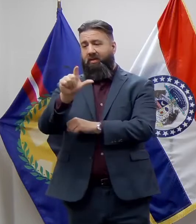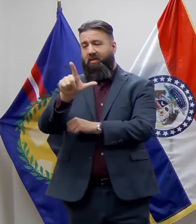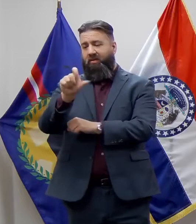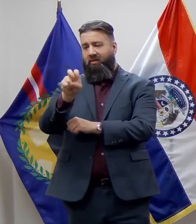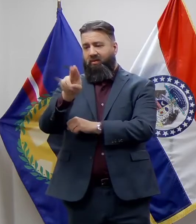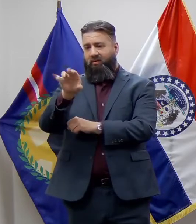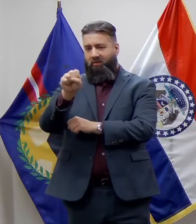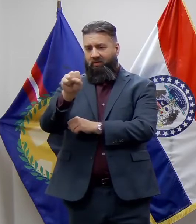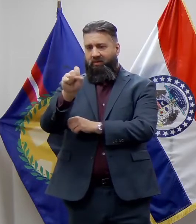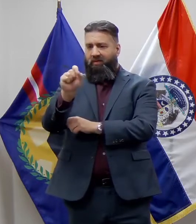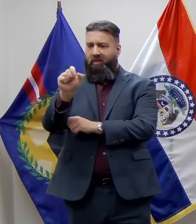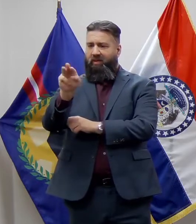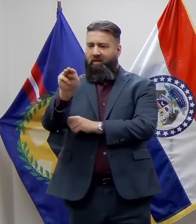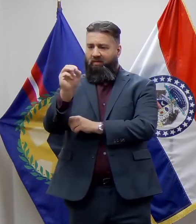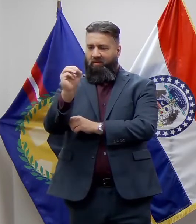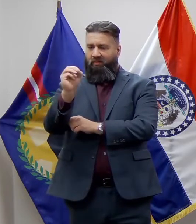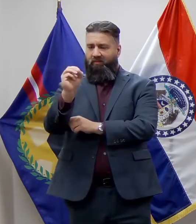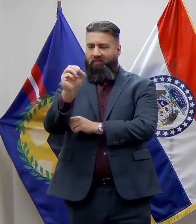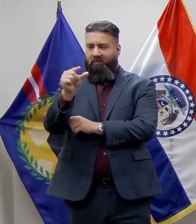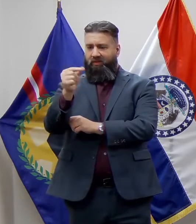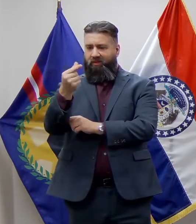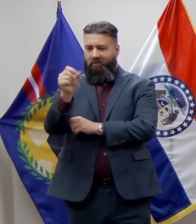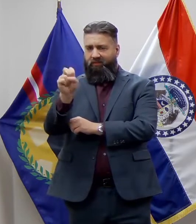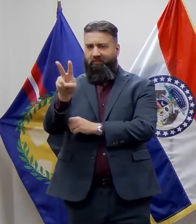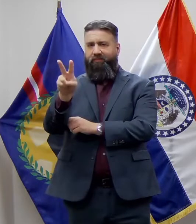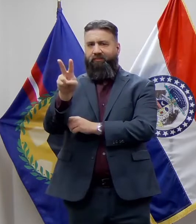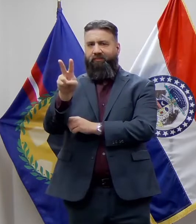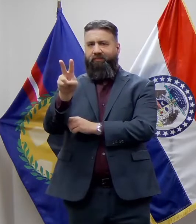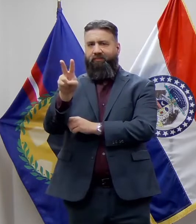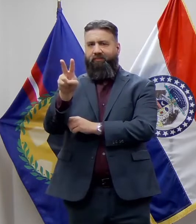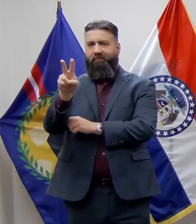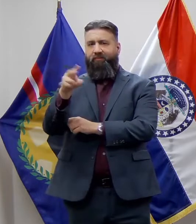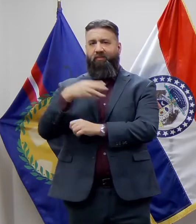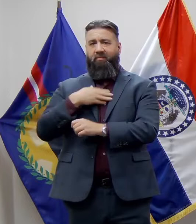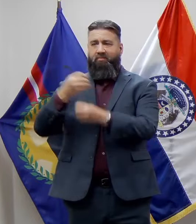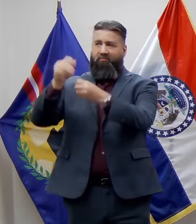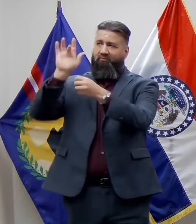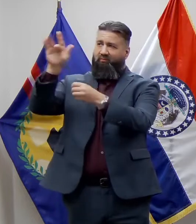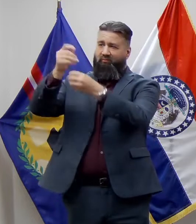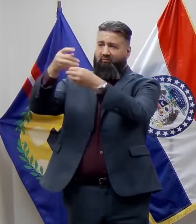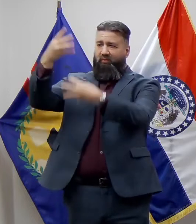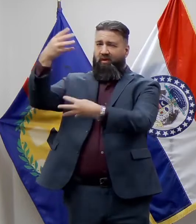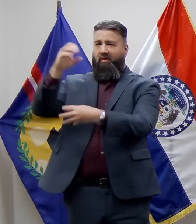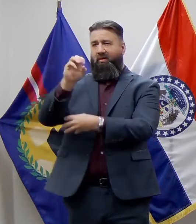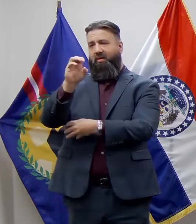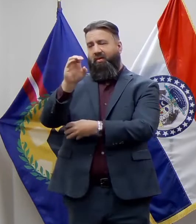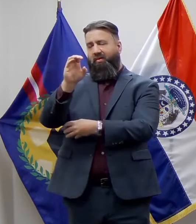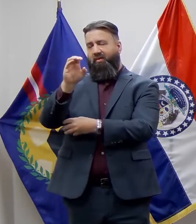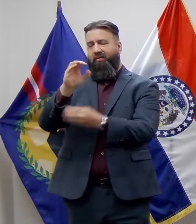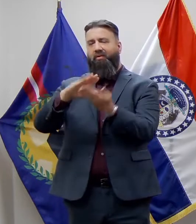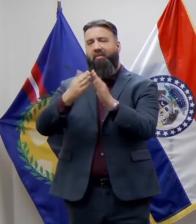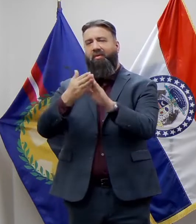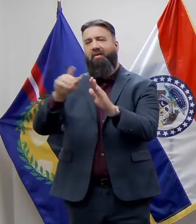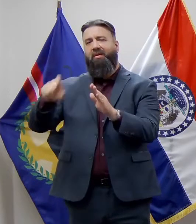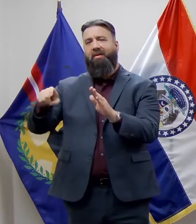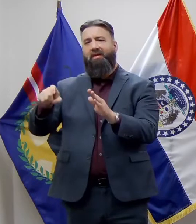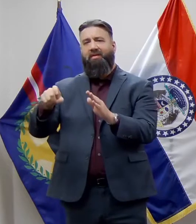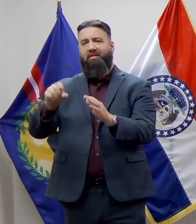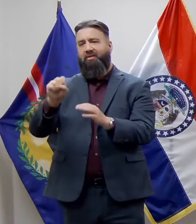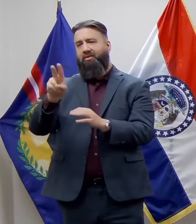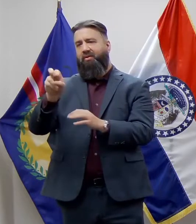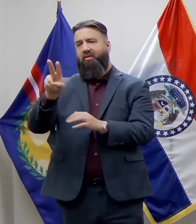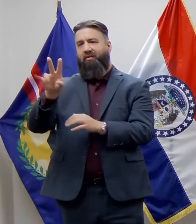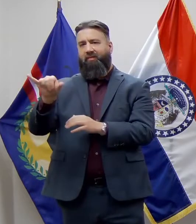stlouiscountymo.gov. Just click on the Community Needs Survey icon. A series of virtual and